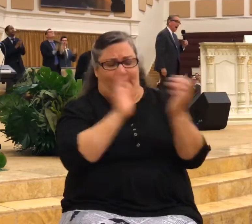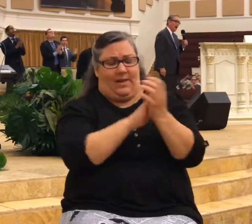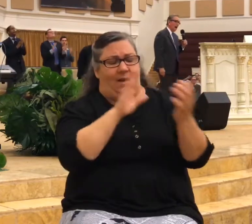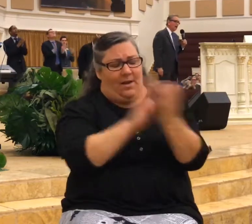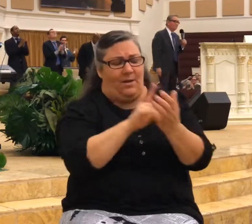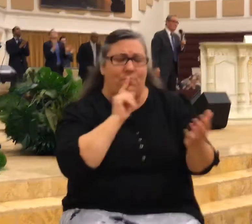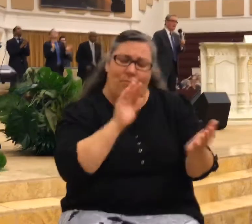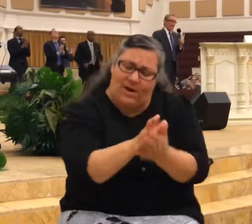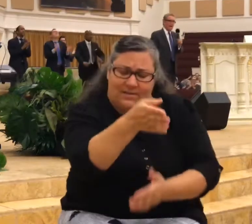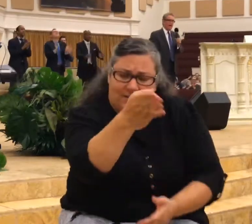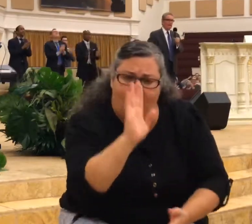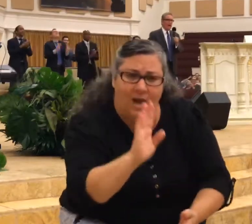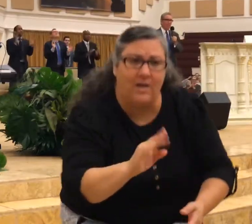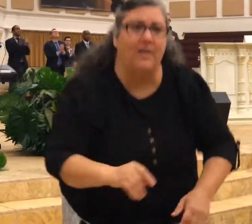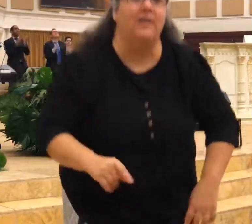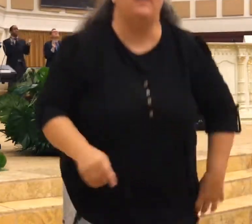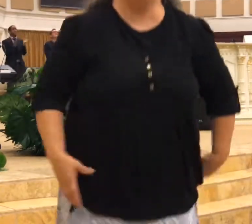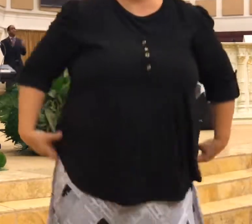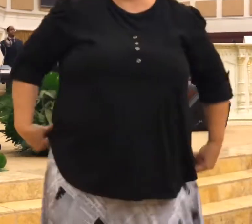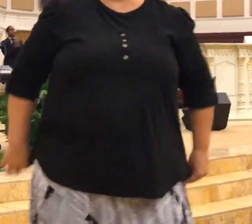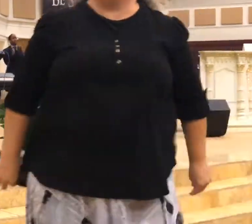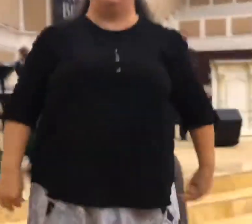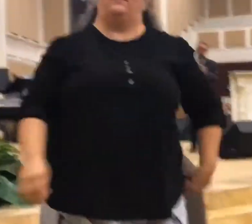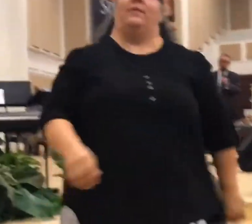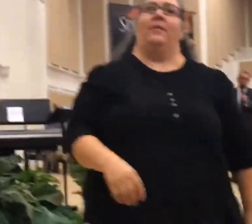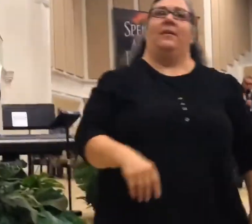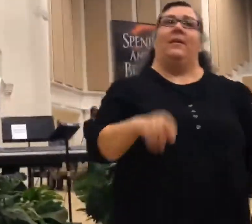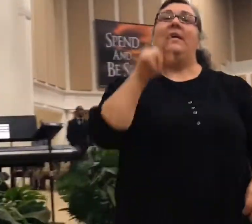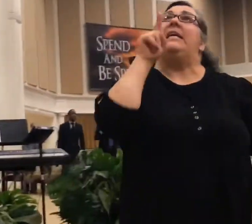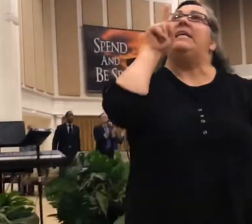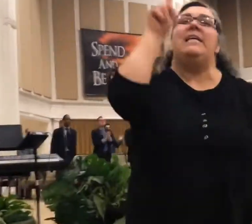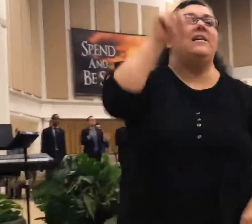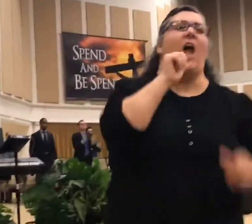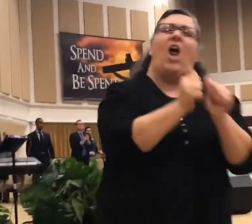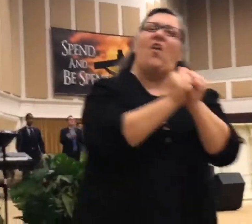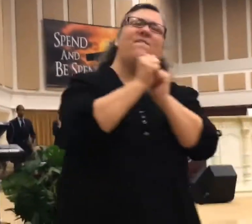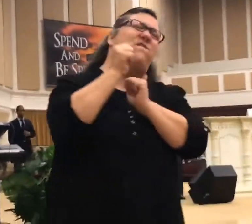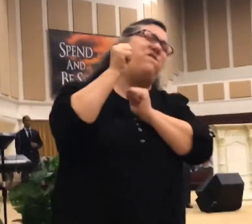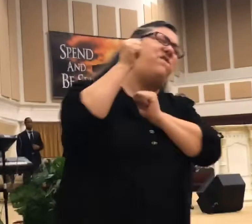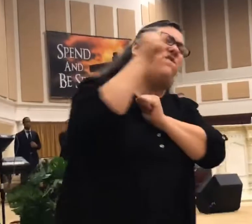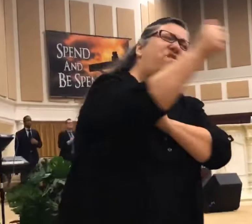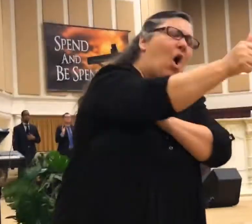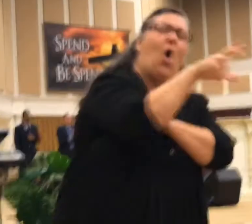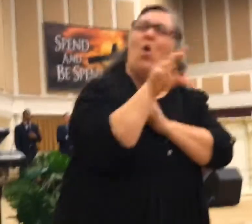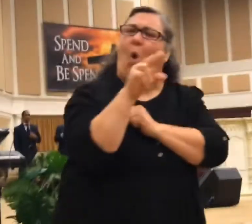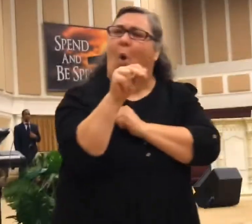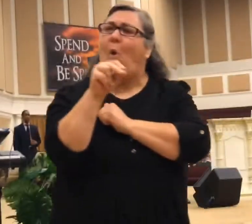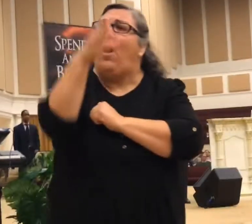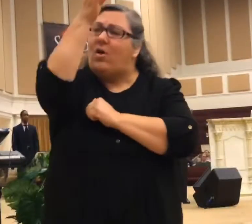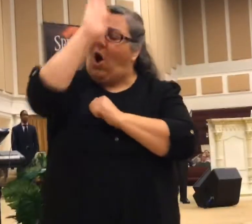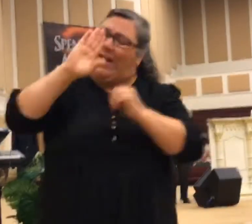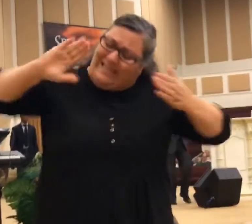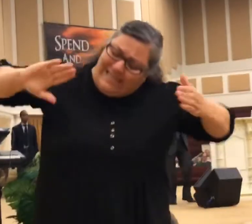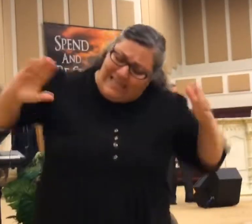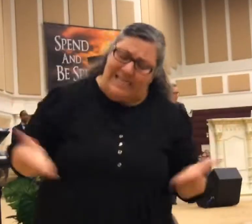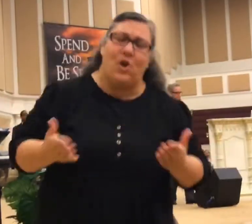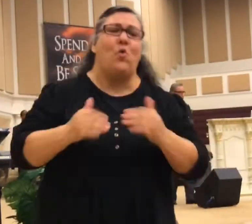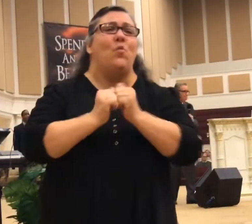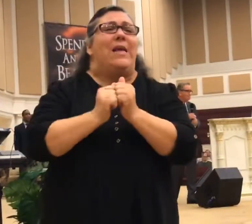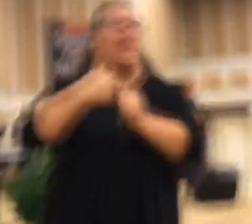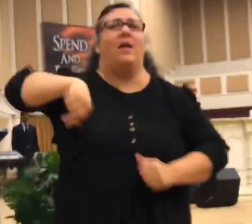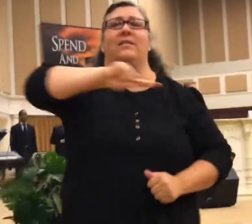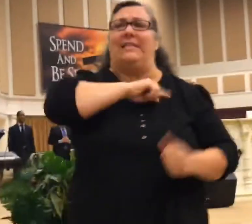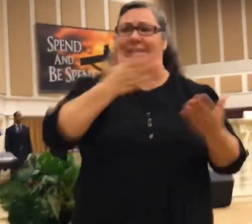Praise God. He is not far from any one of us. He is right here in this service tonight.